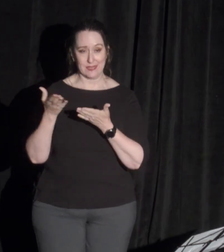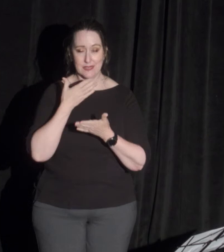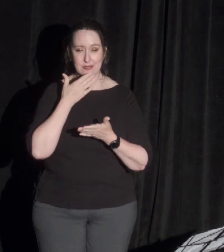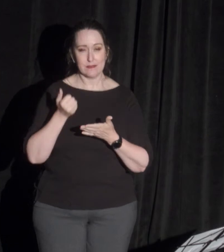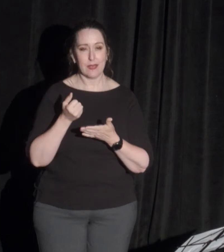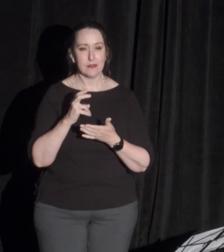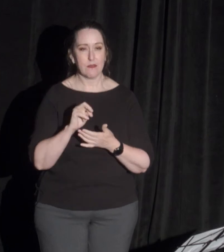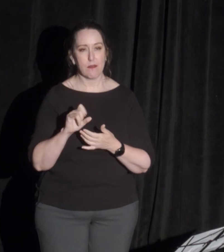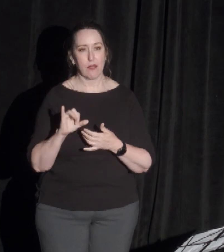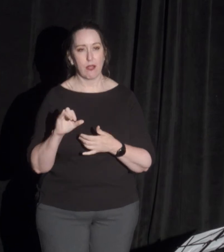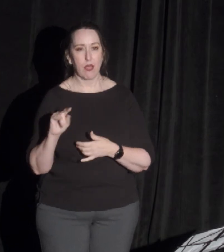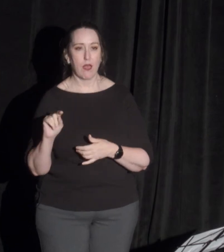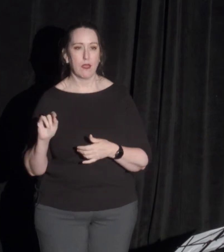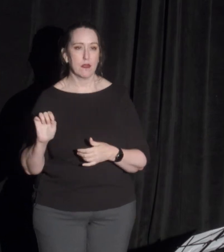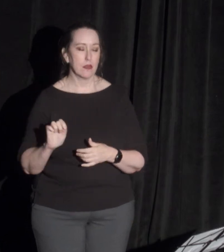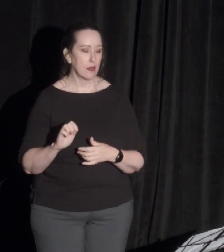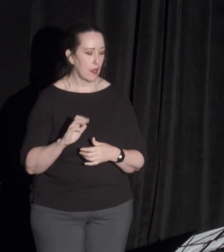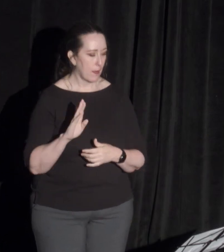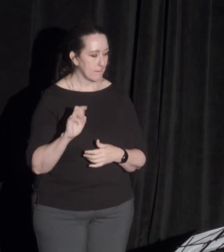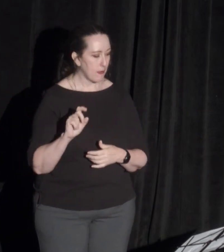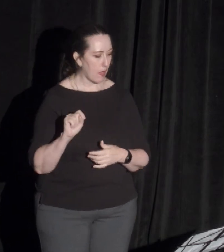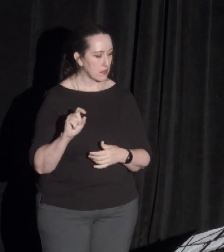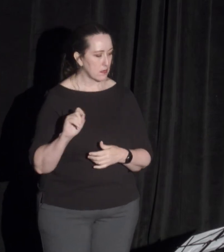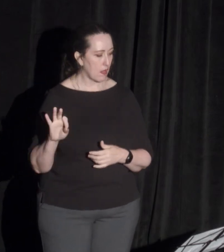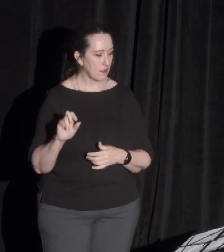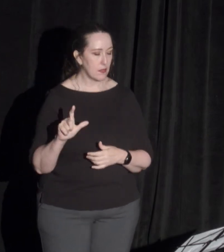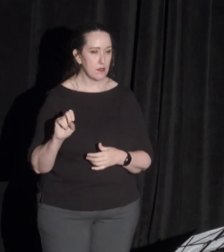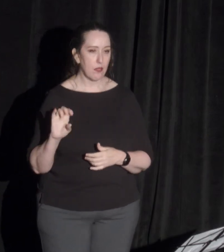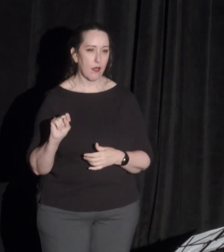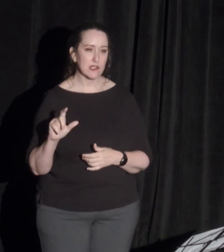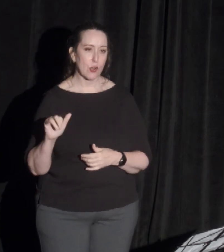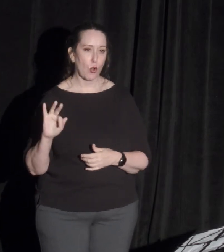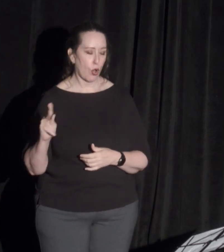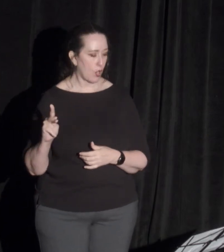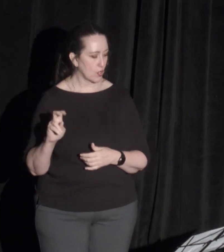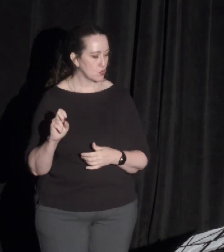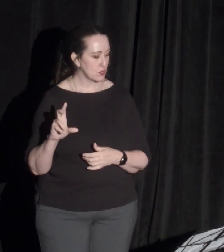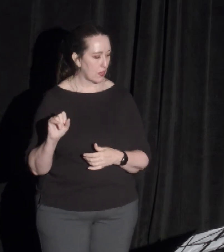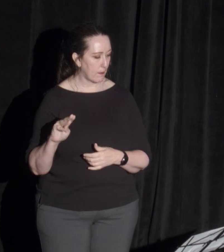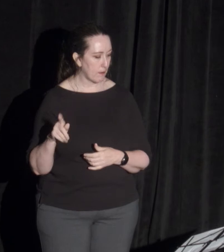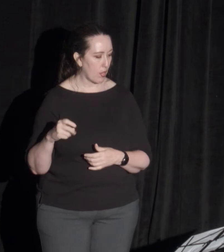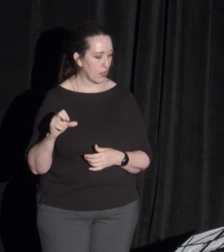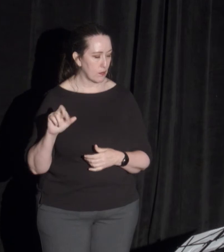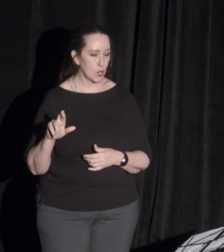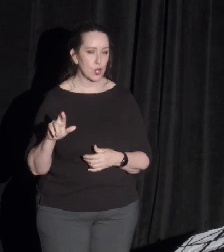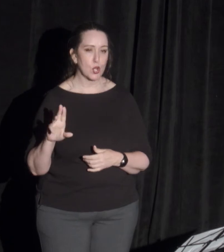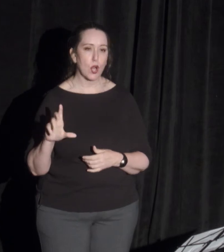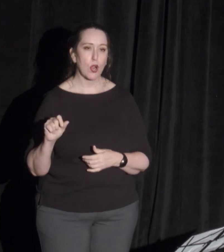Novelette. Bots of the Lost Ark by Suzanne Palmer in Clarkesworld, June 2021.